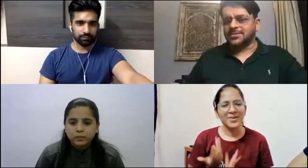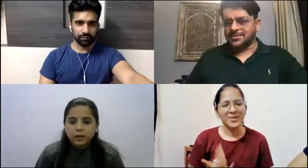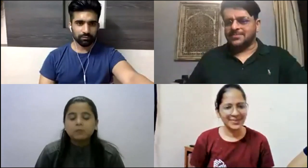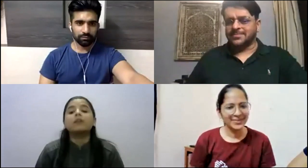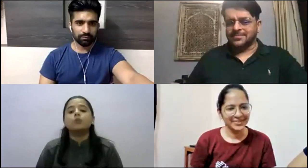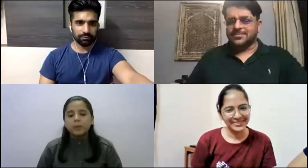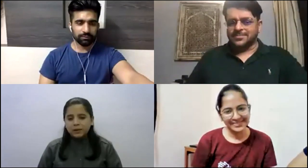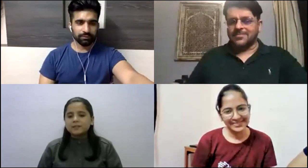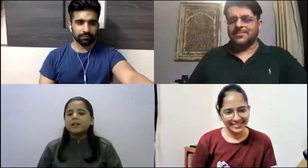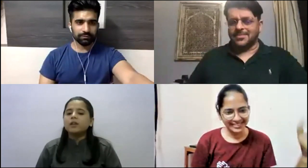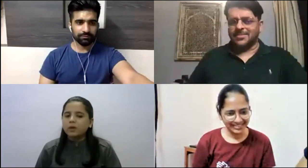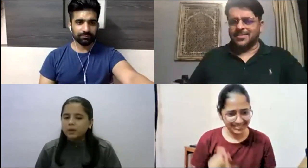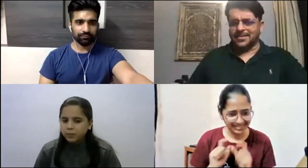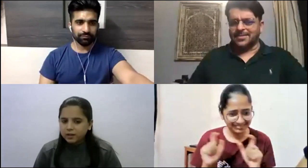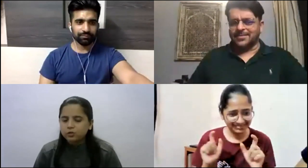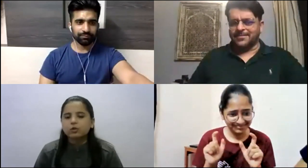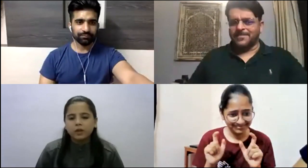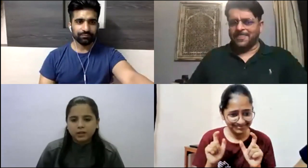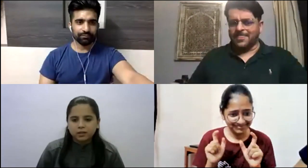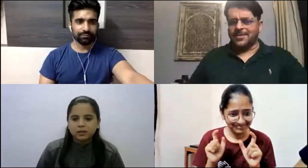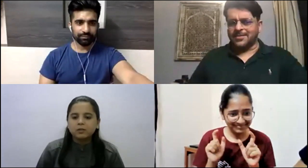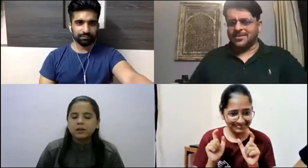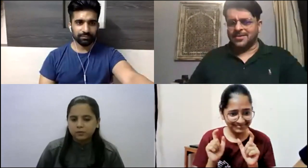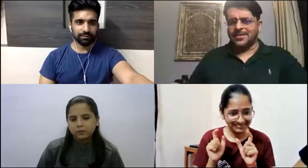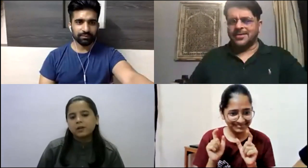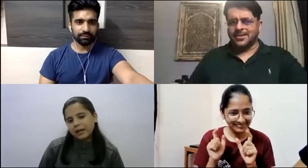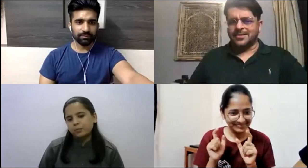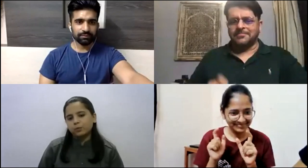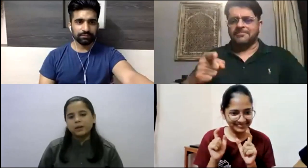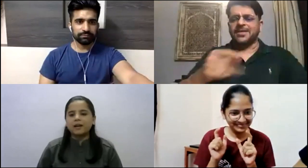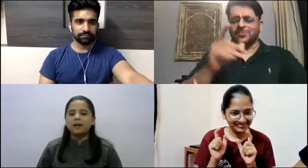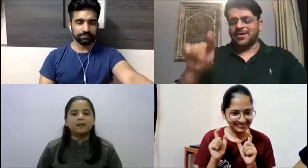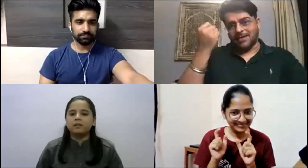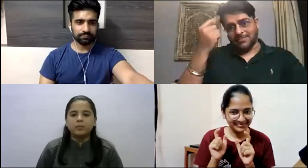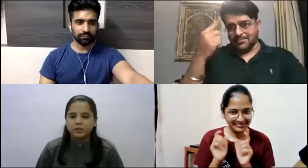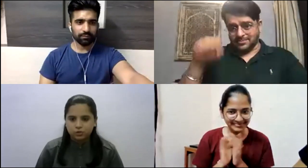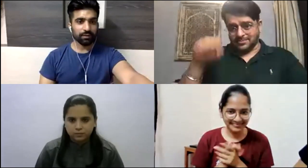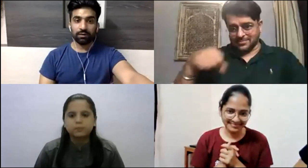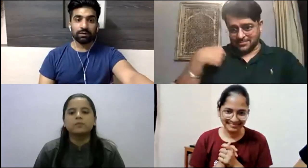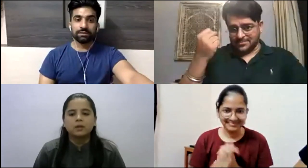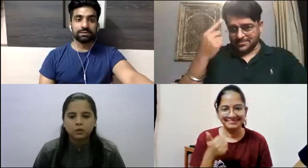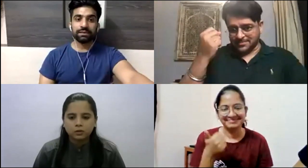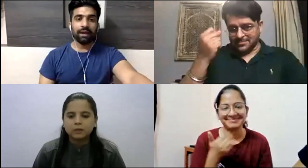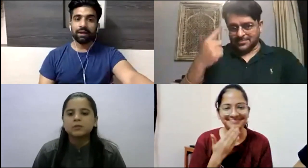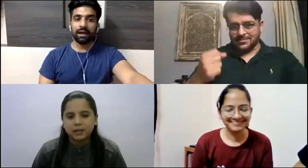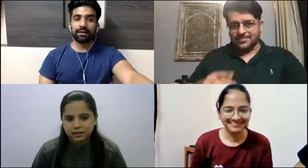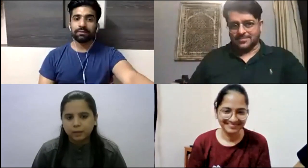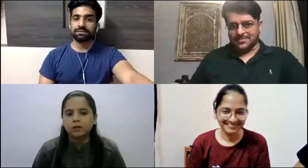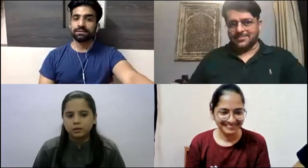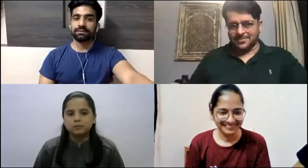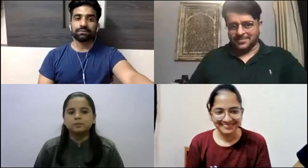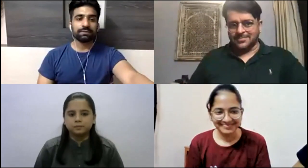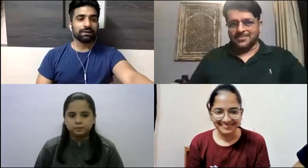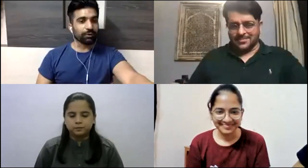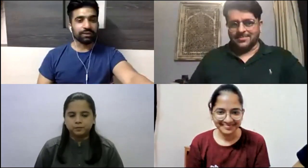So, so people are saying when you are depressed, you should read. It would help you, but I can't read much. See, Dr. Ansing, yes, I'm